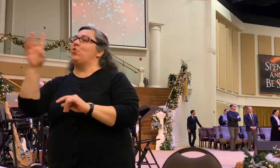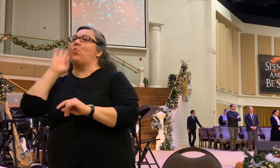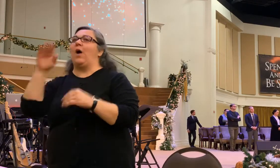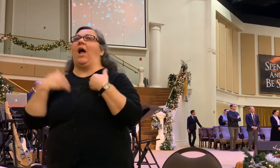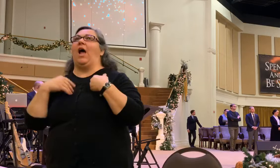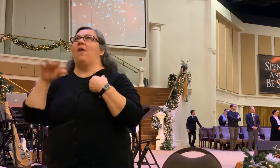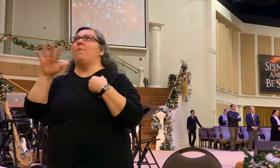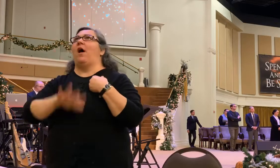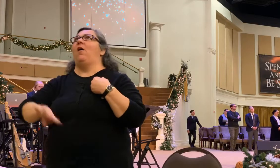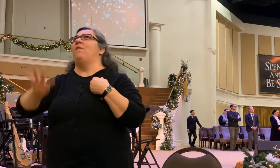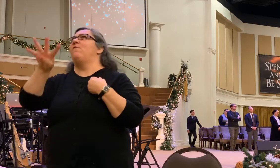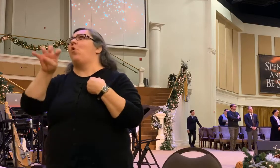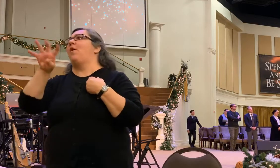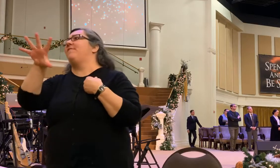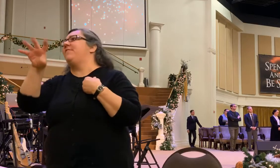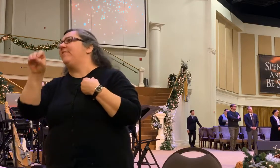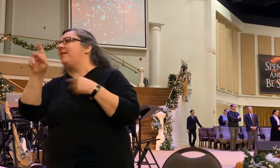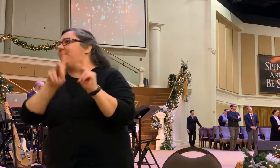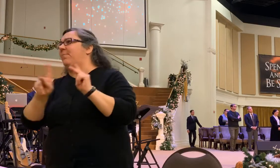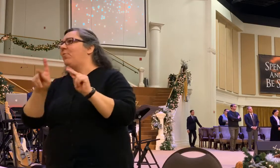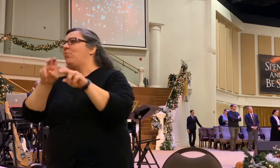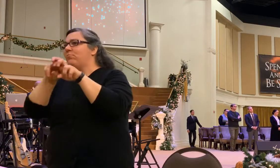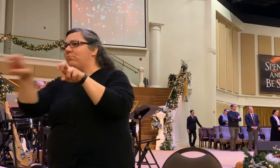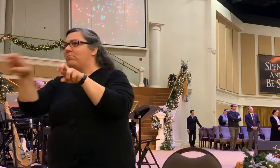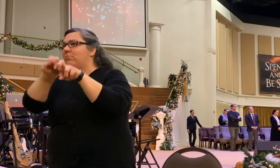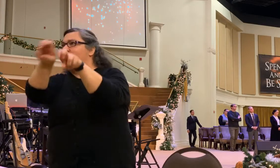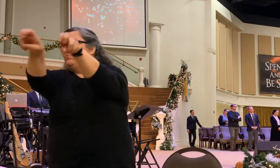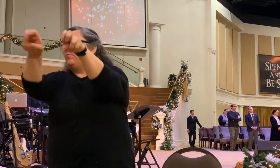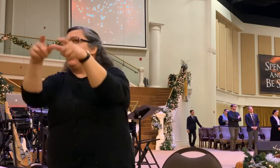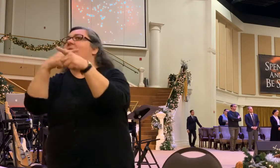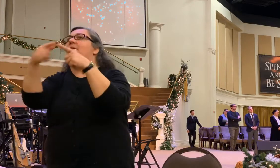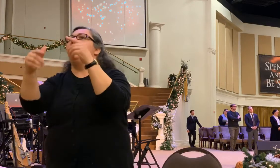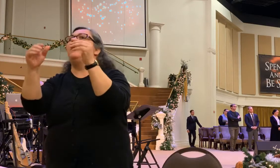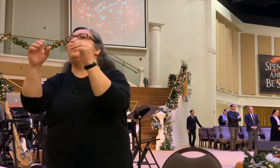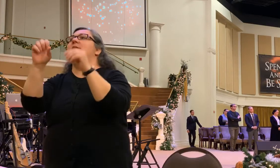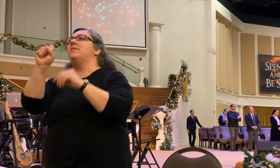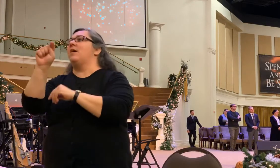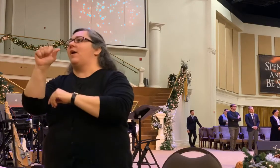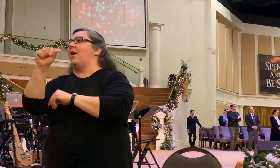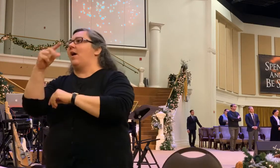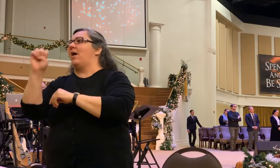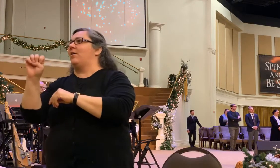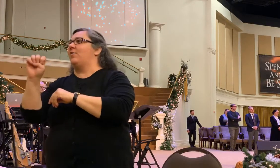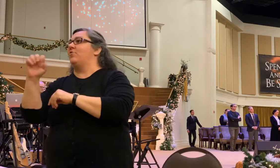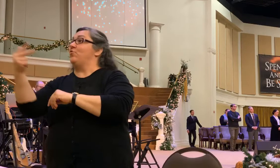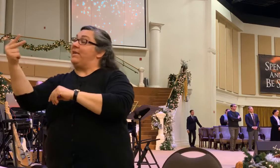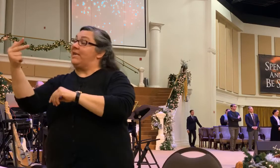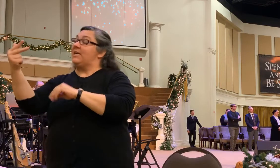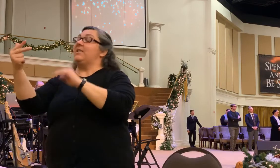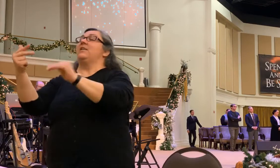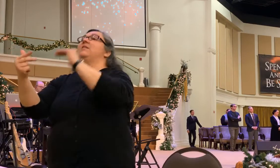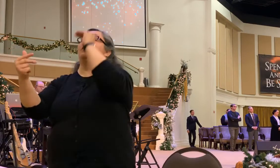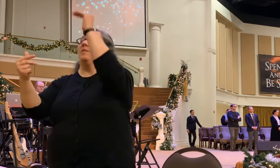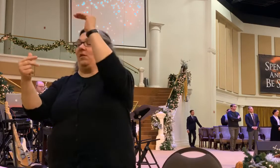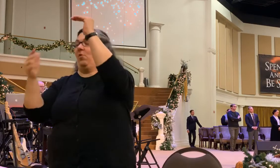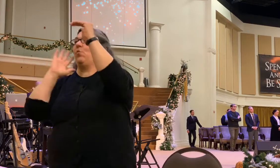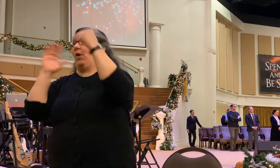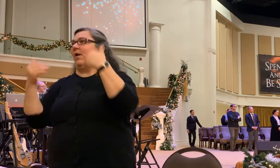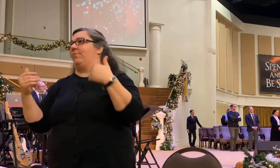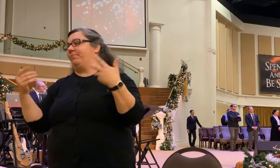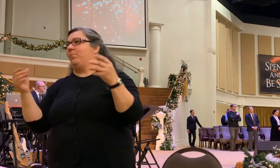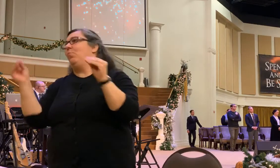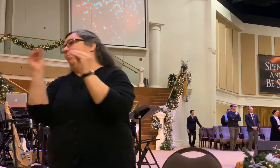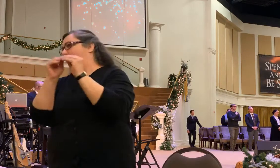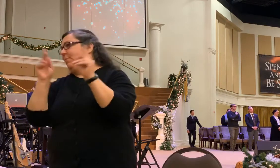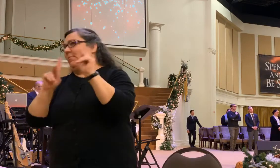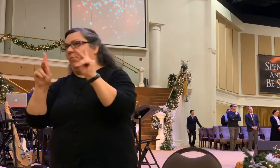400, something like that. And then there's stage three. And I want this church, I know